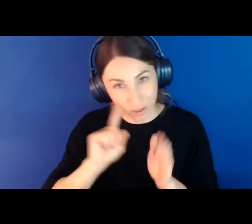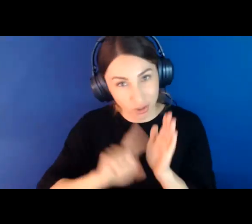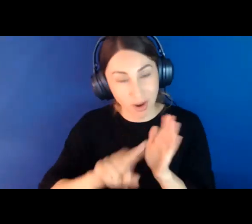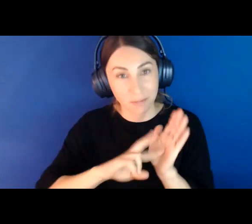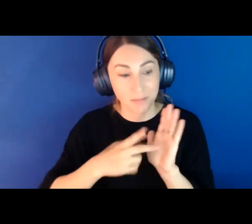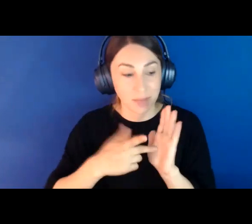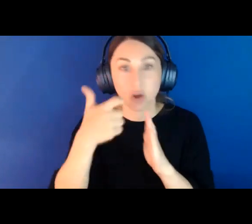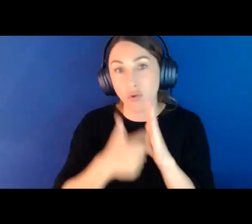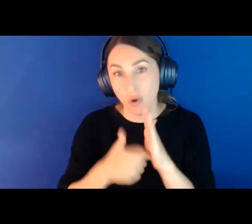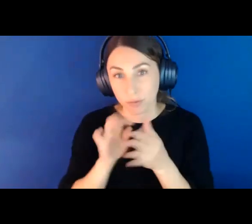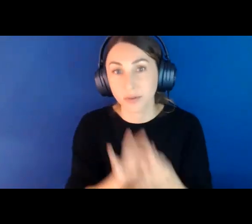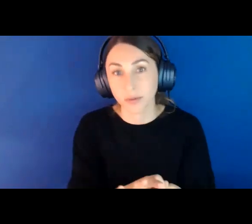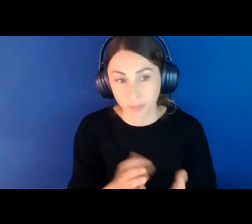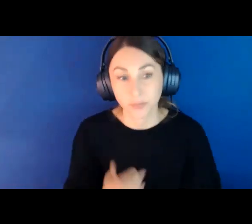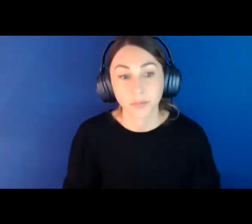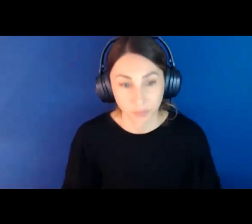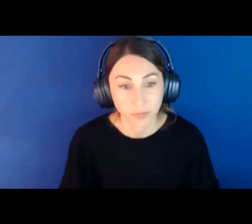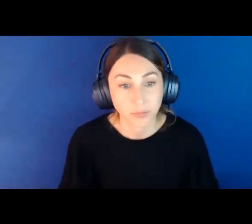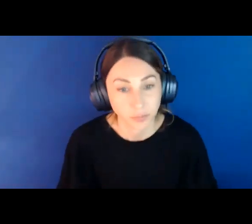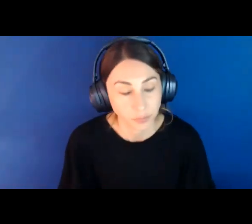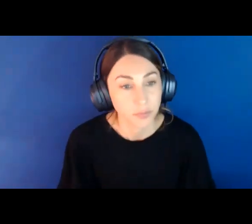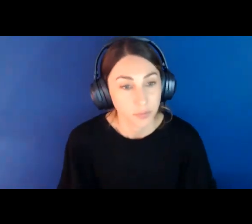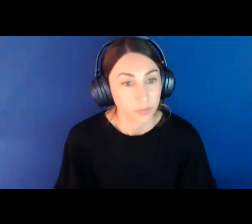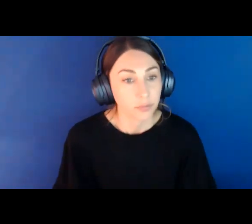this. Next slide, please.